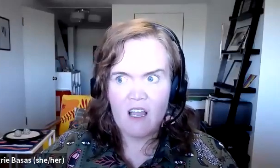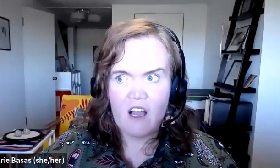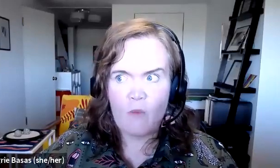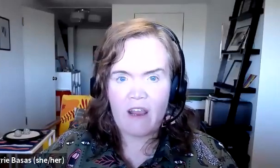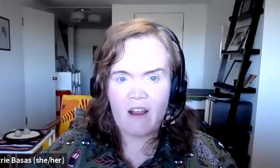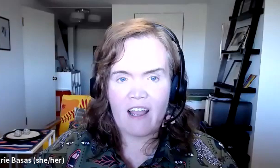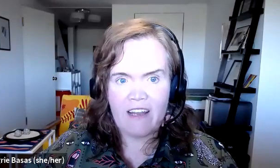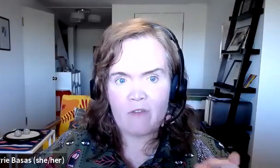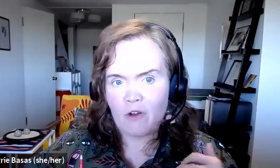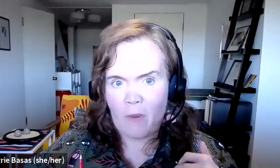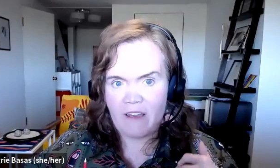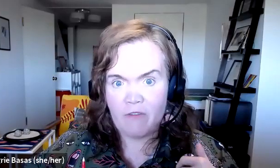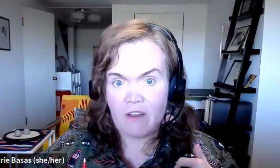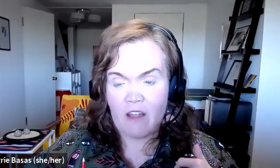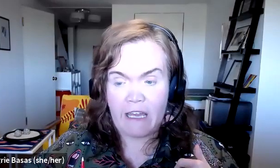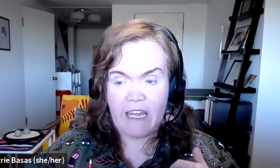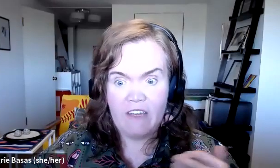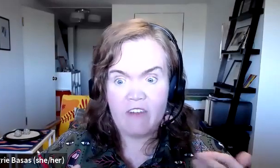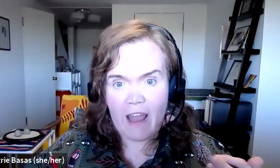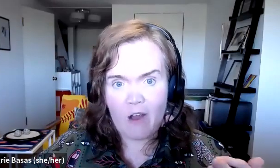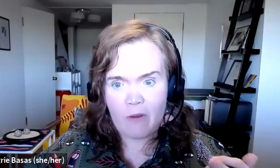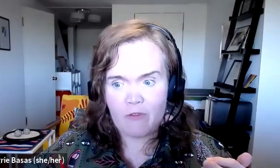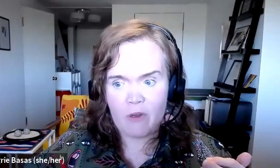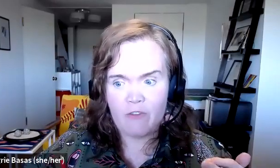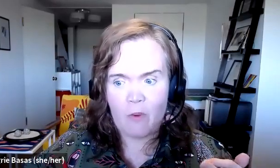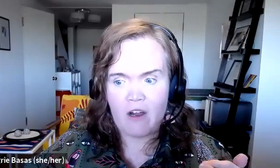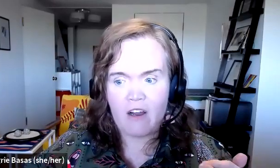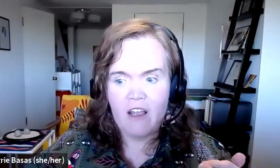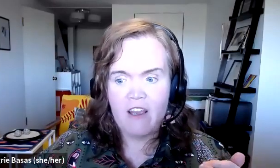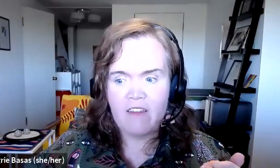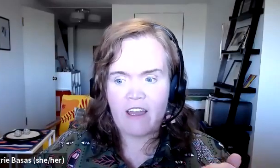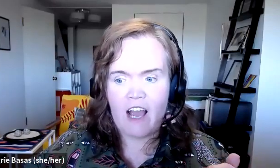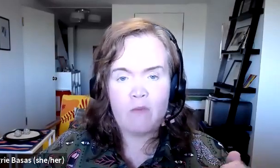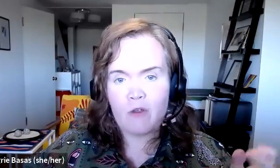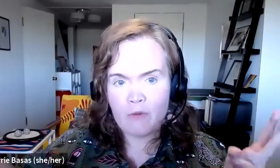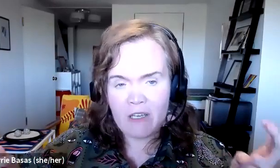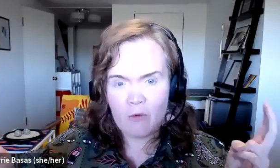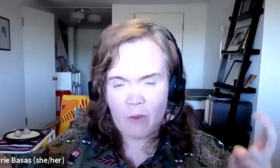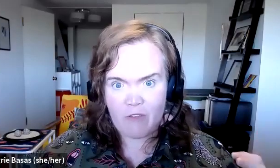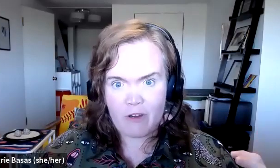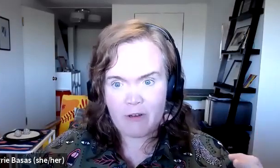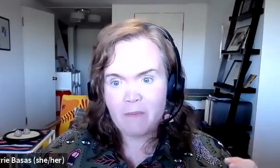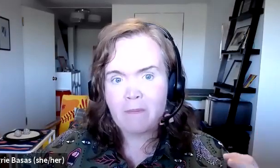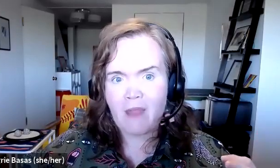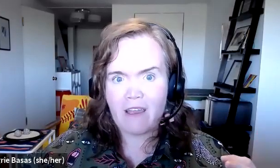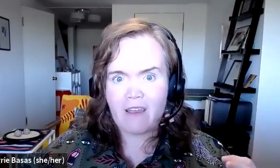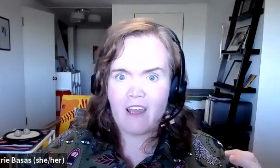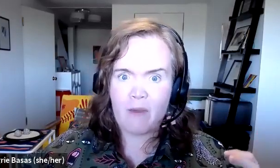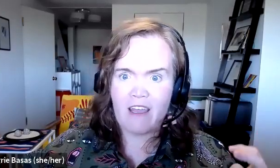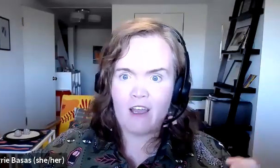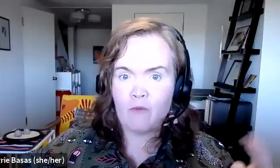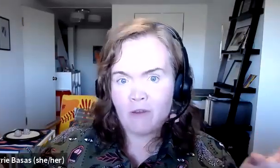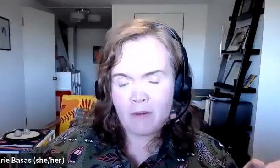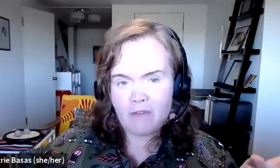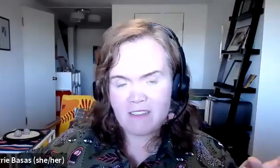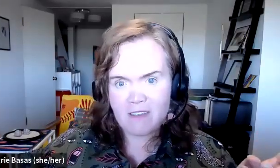experience where I never quite felt like, and even now at 44, that I'm a real whatever. Like, am